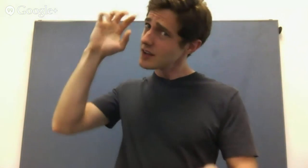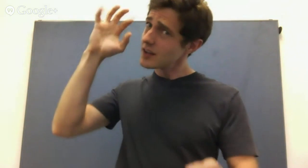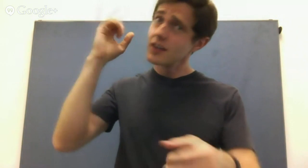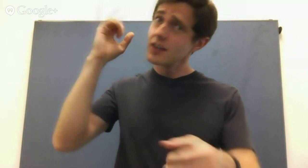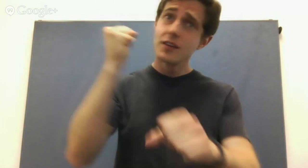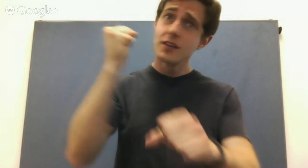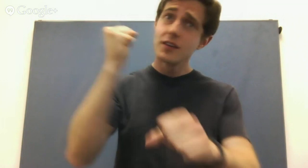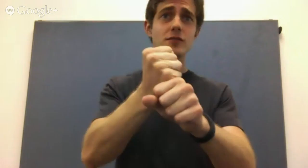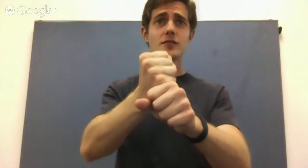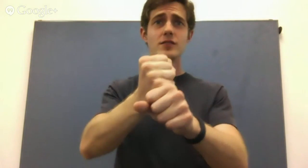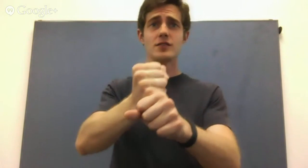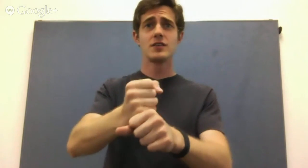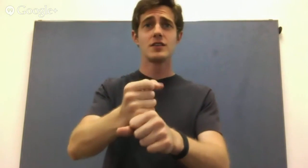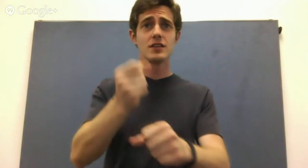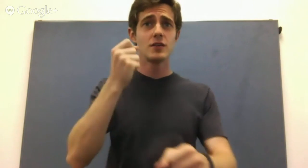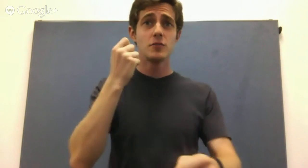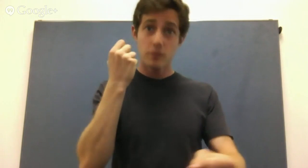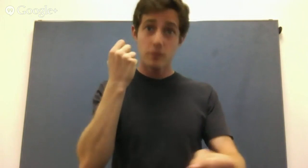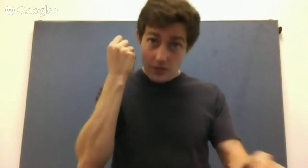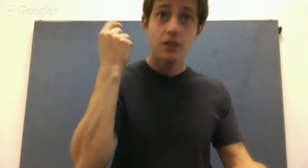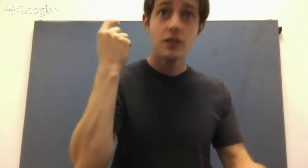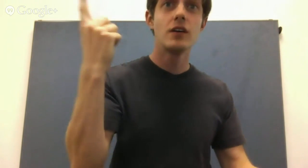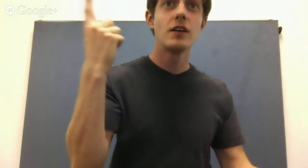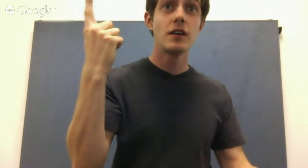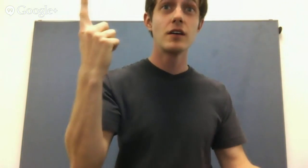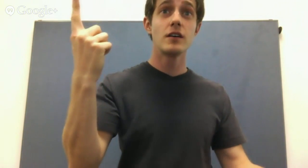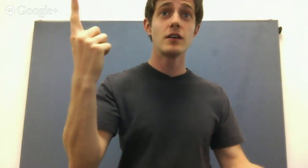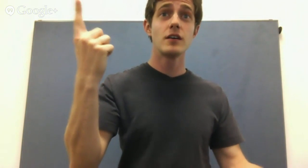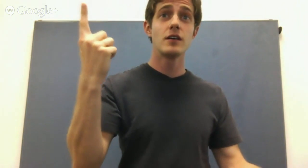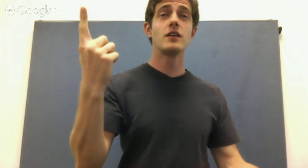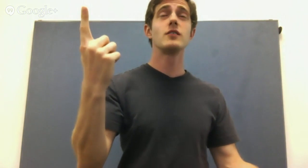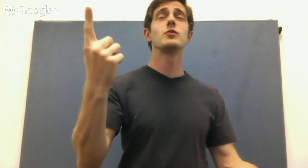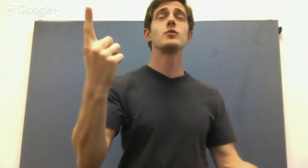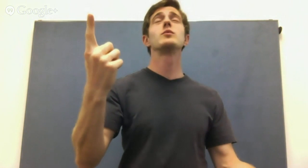yourself. Can you hear me now?